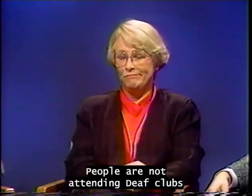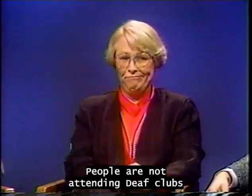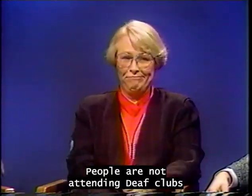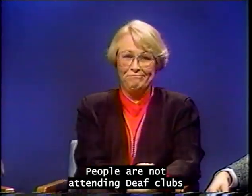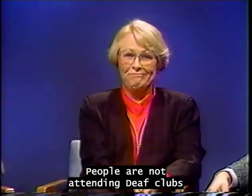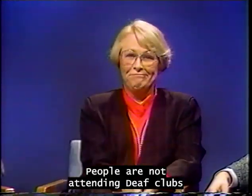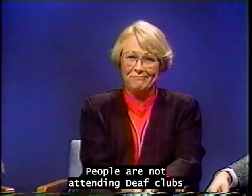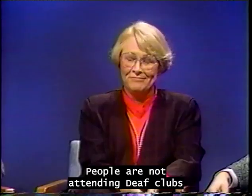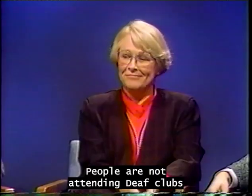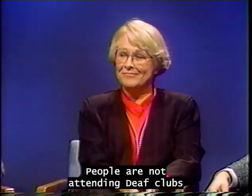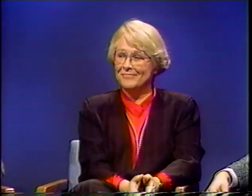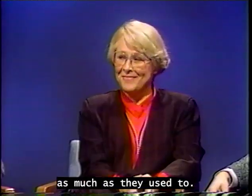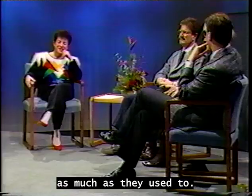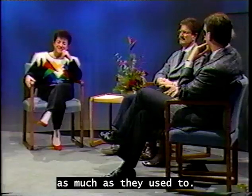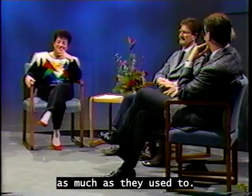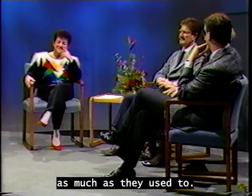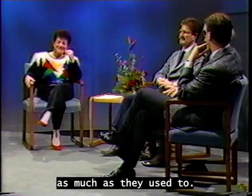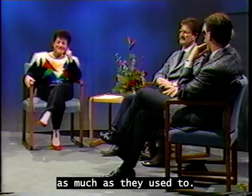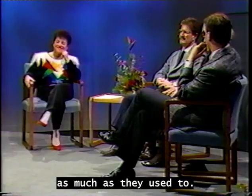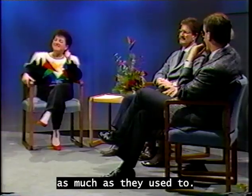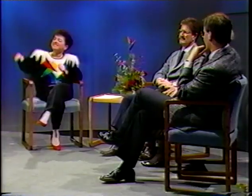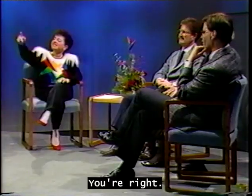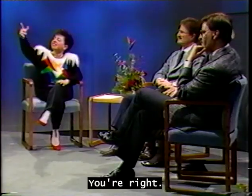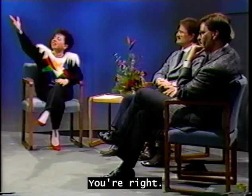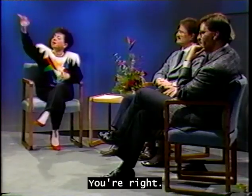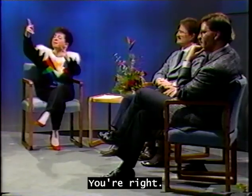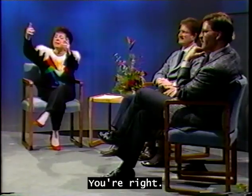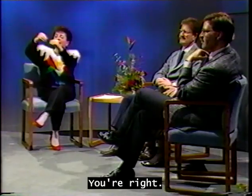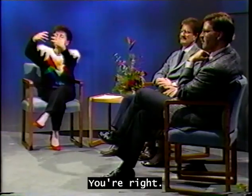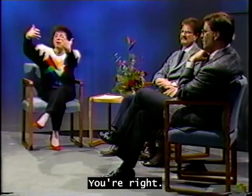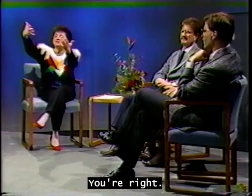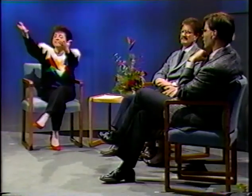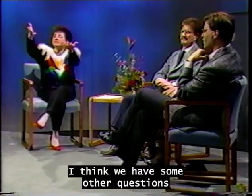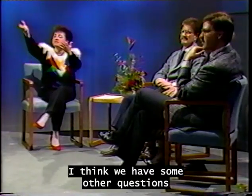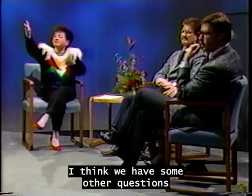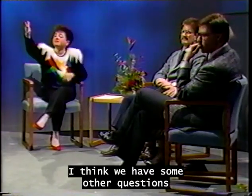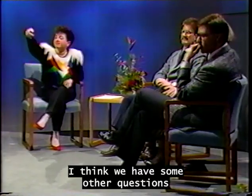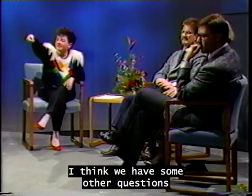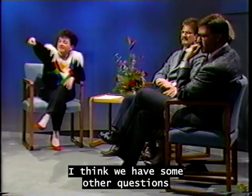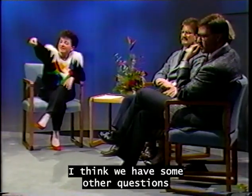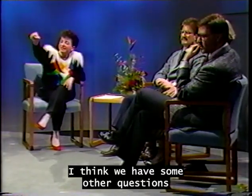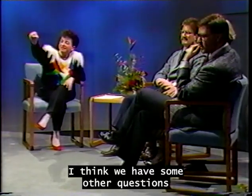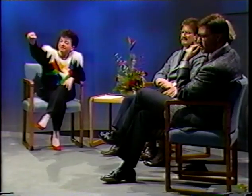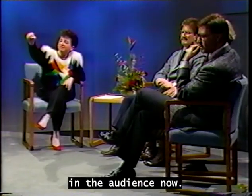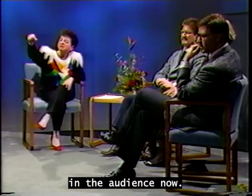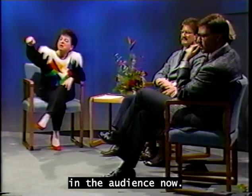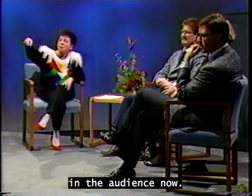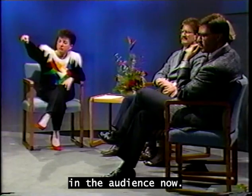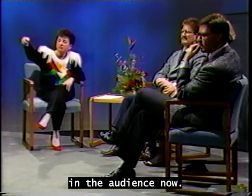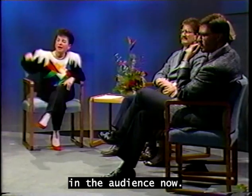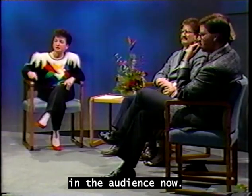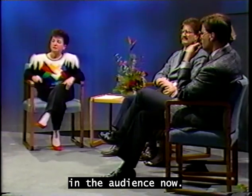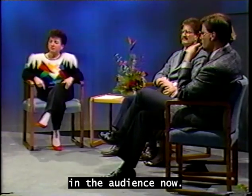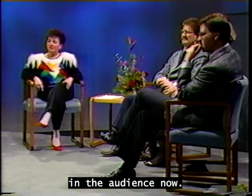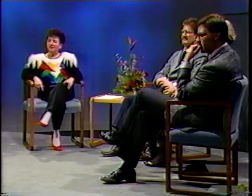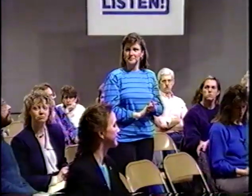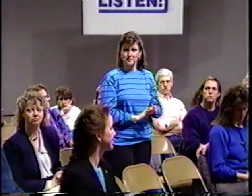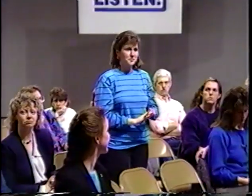People are not attending deaf clubs as much as they used to. You're right. I think we have some other questions in the audience now.